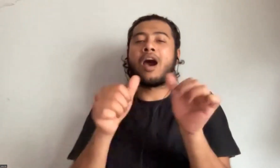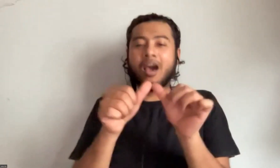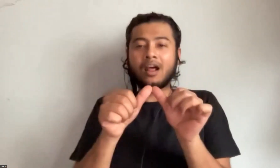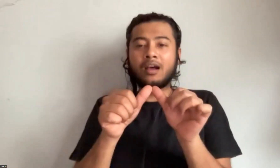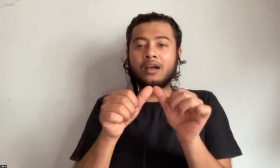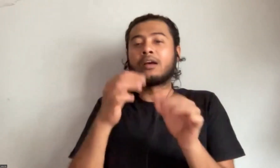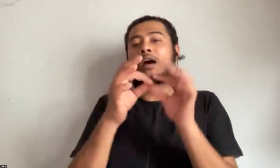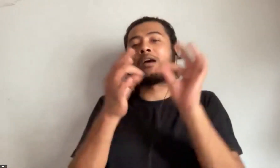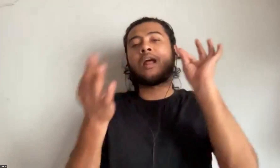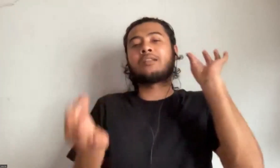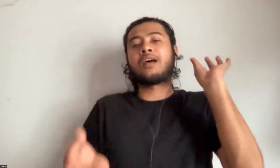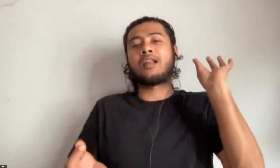actually addressing